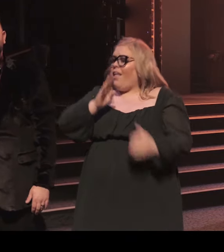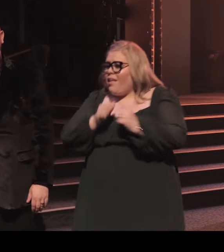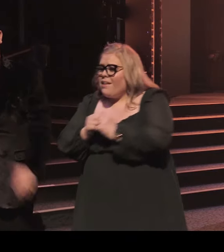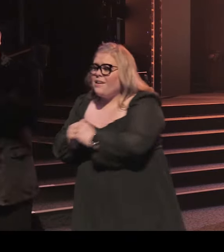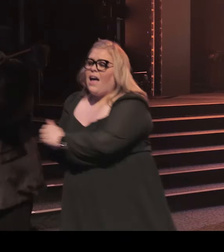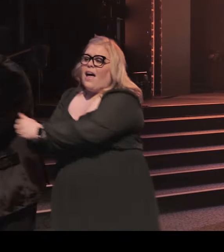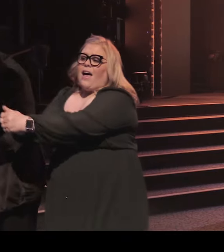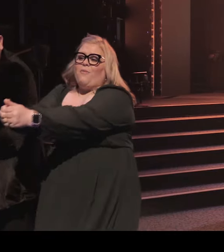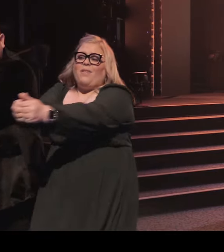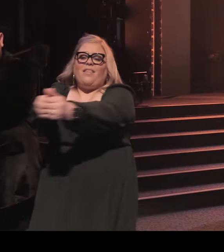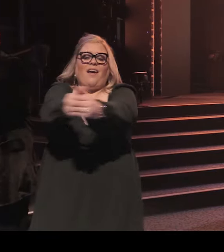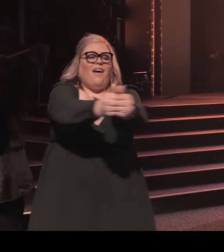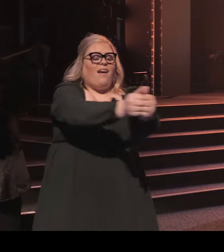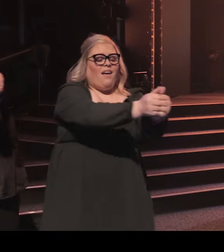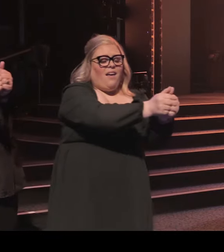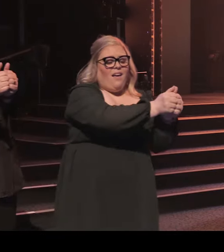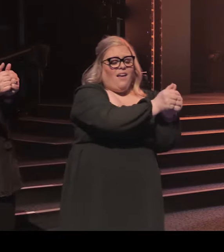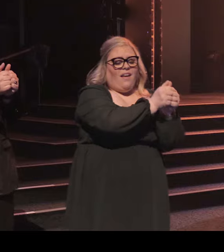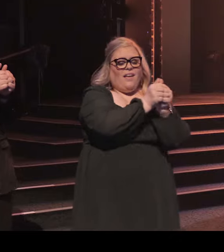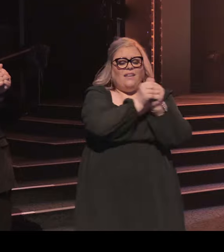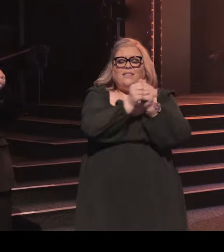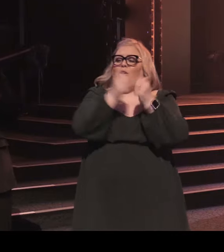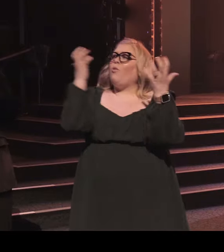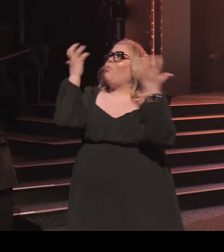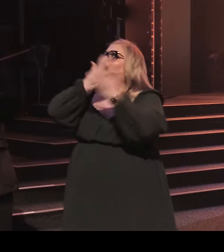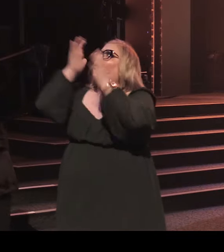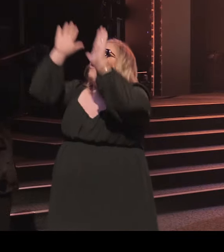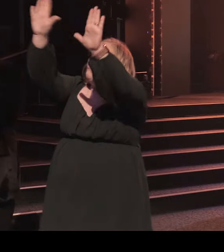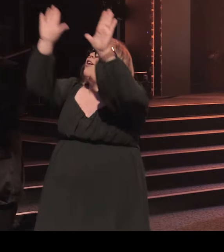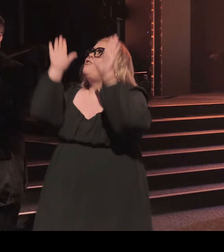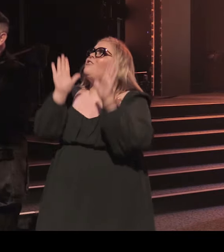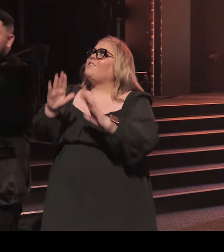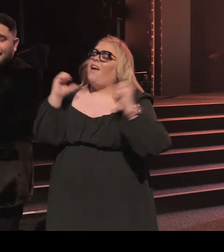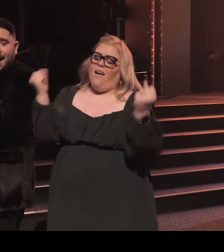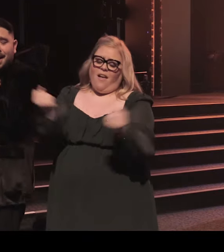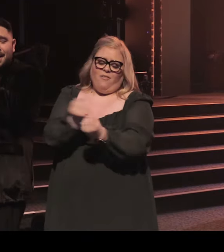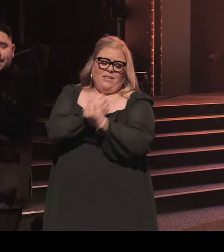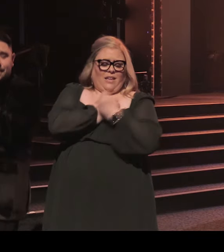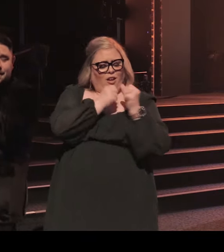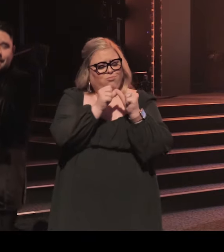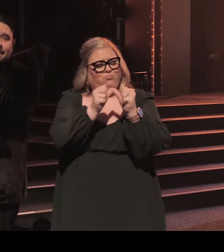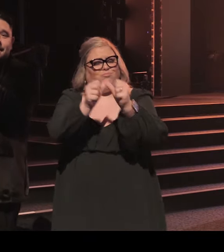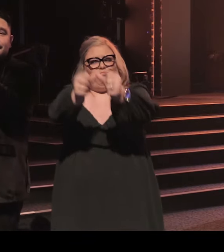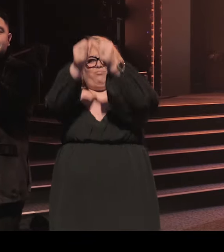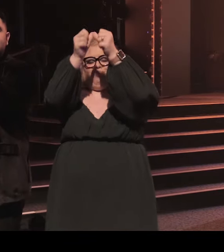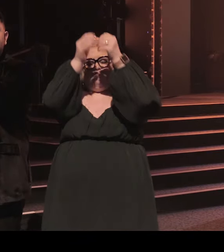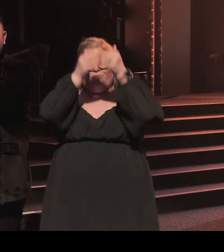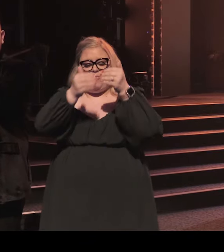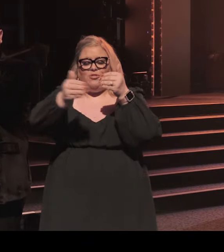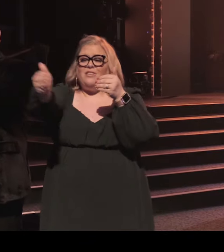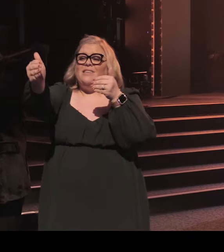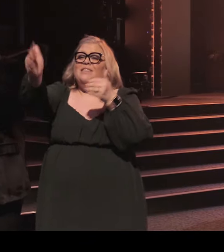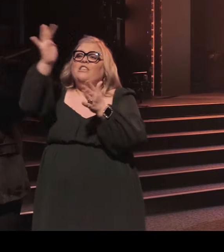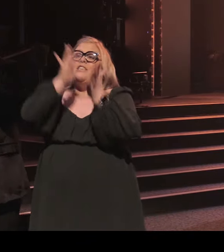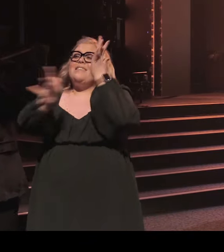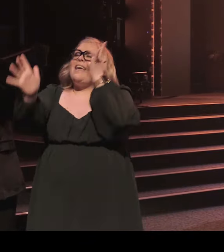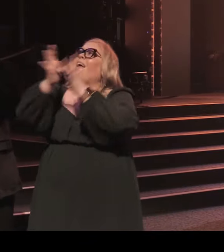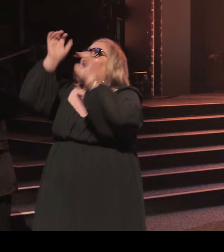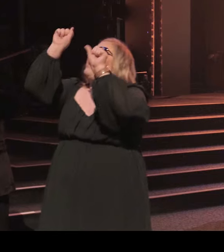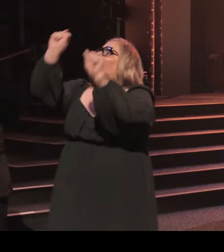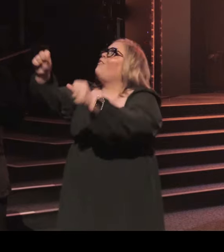Emmanuel, God with us, the one whose love will never end. Oh,